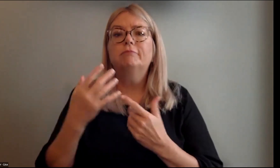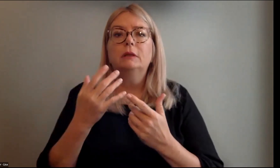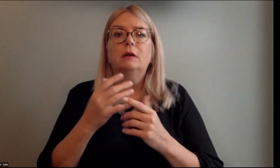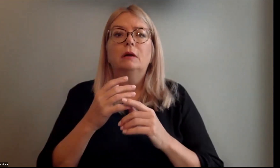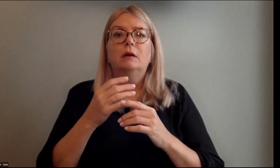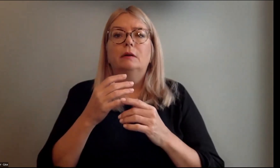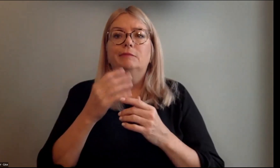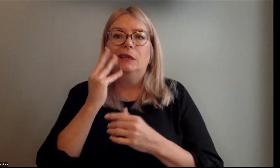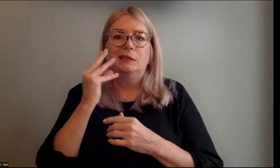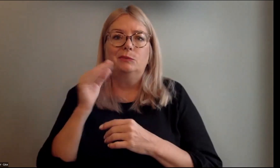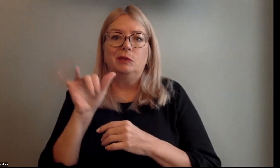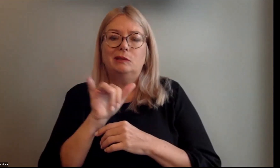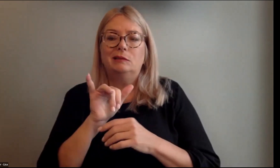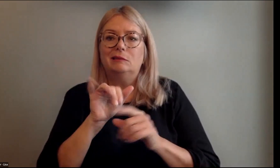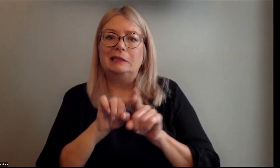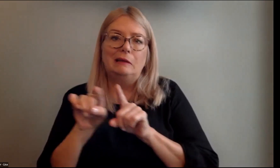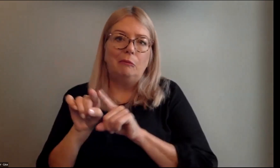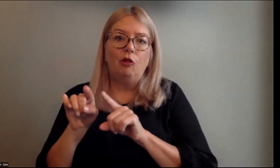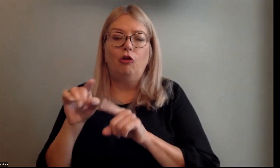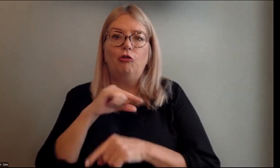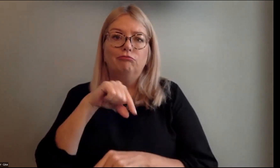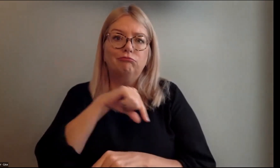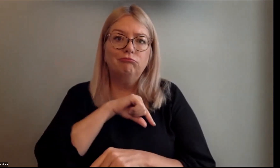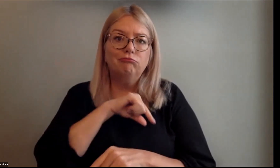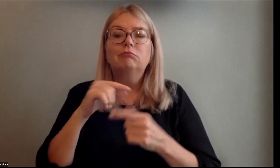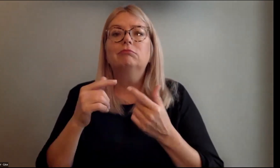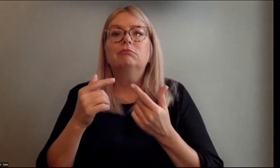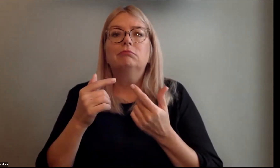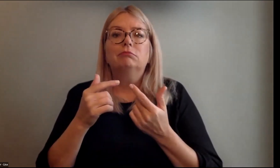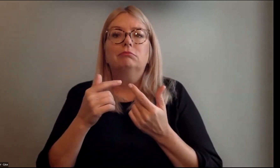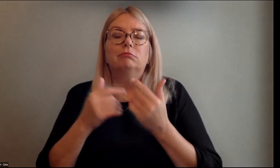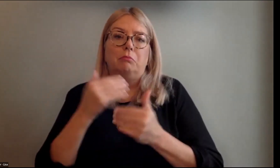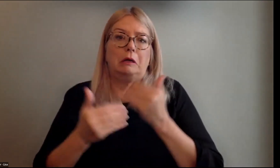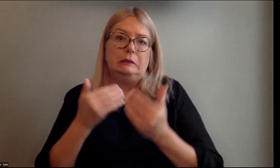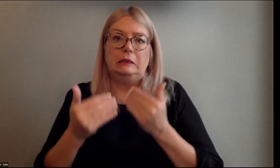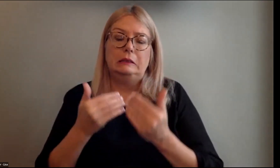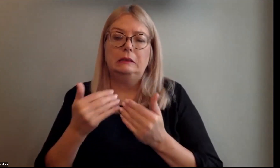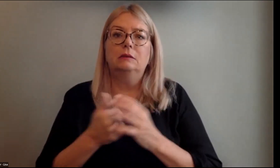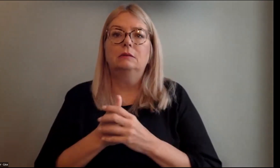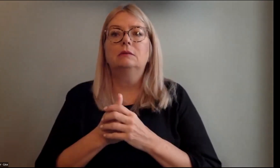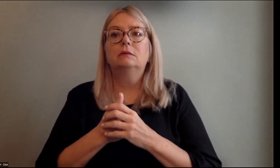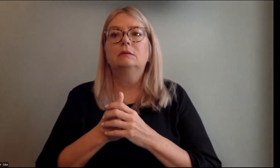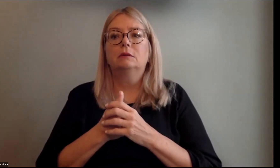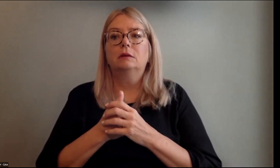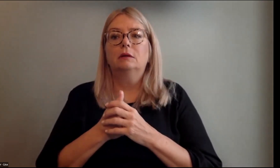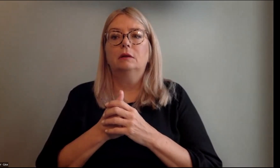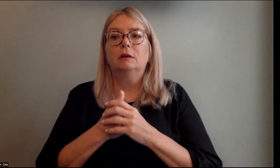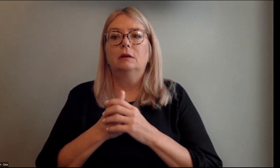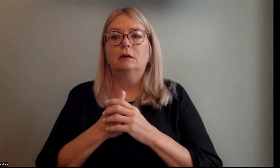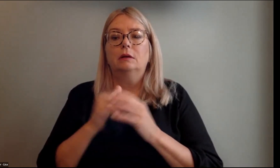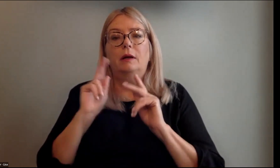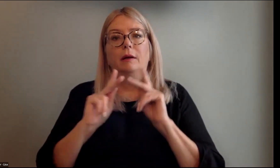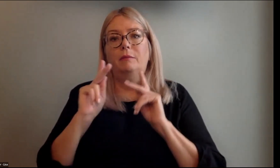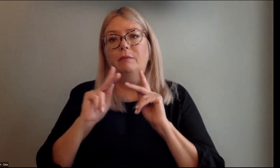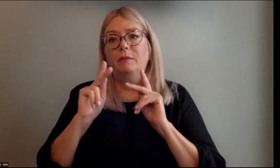eligibility criteria process. And so as much as we can make folks who've already been through those, like, not have to do